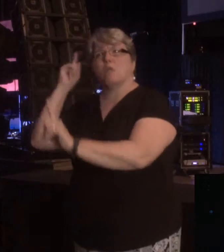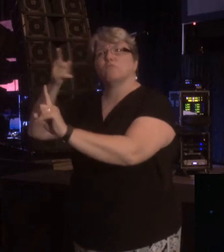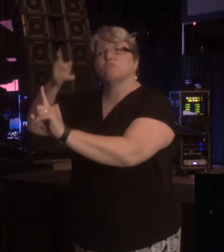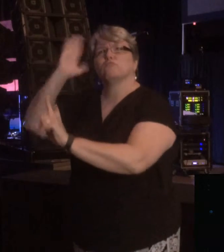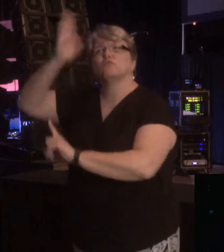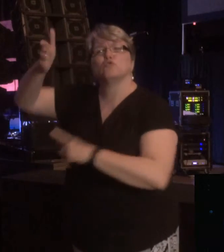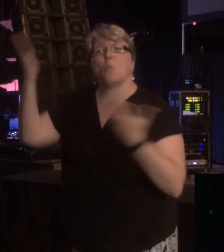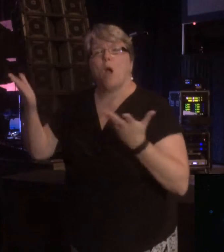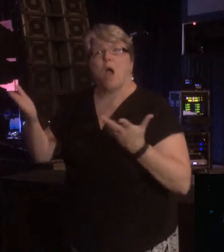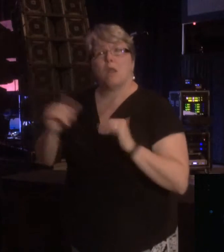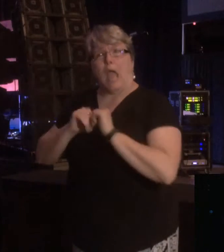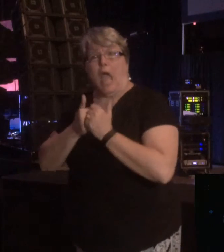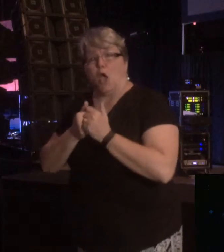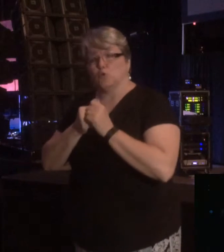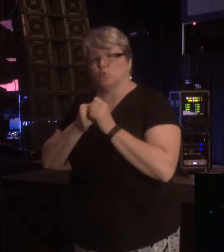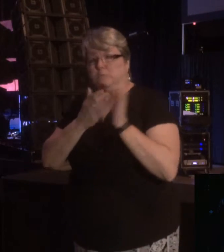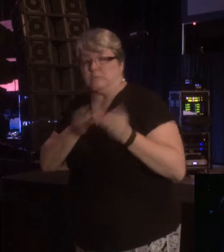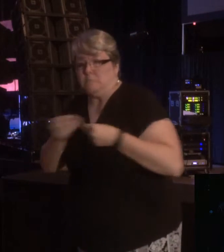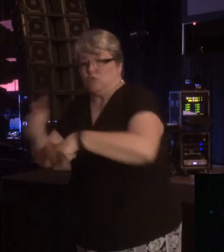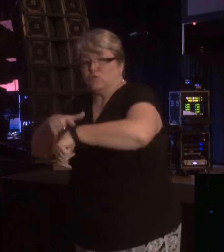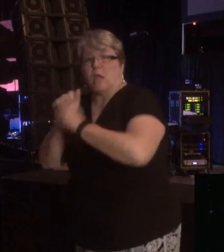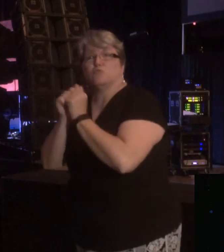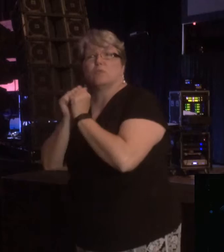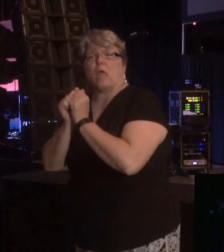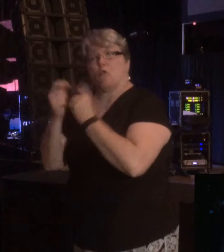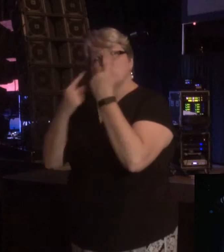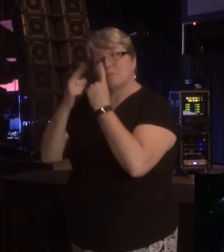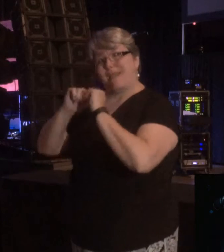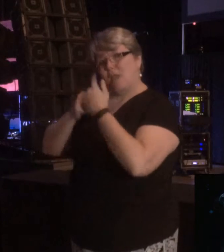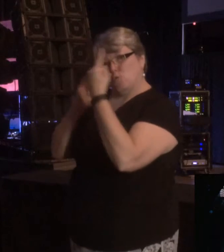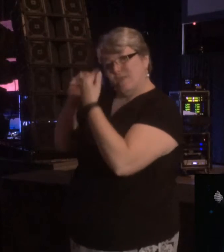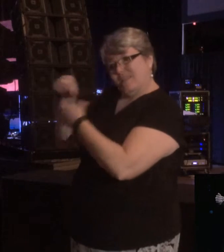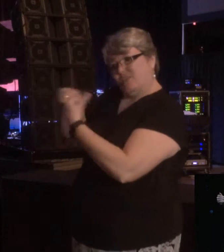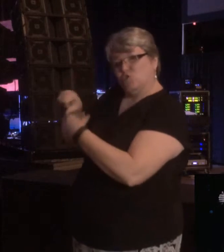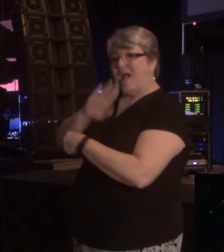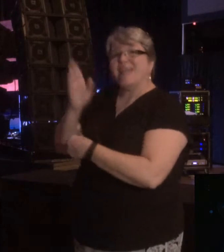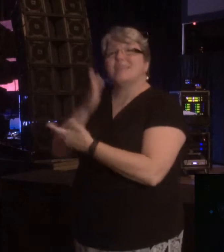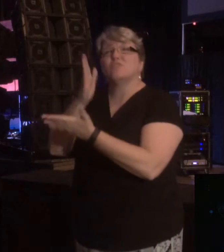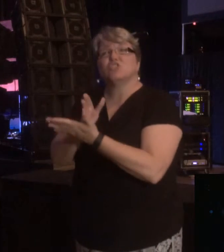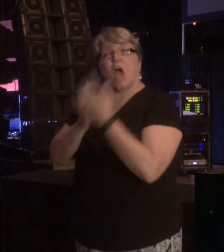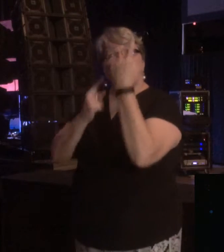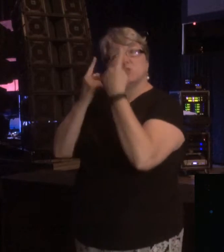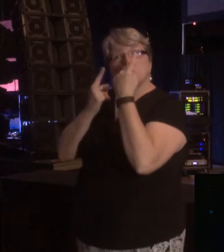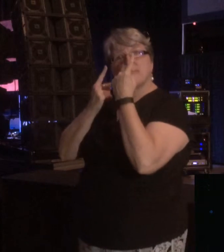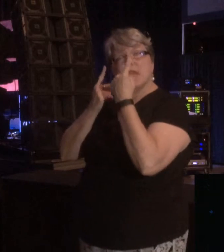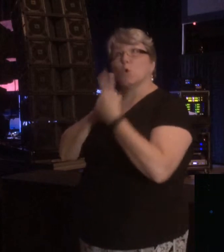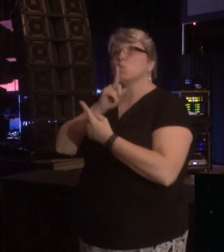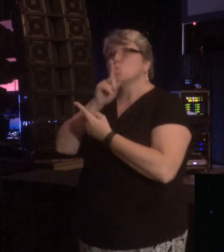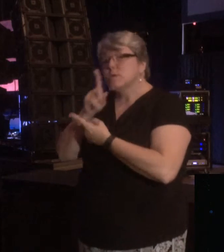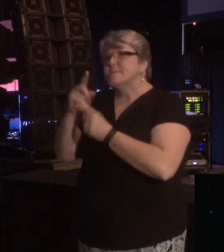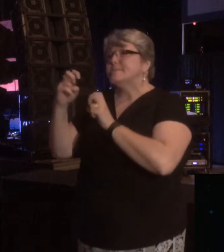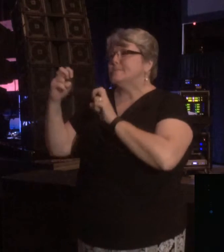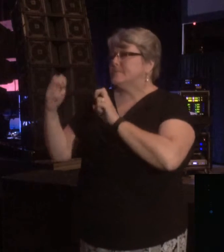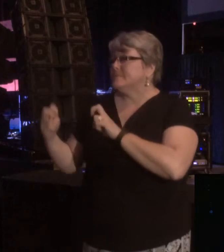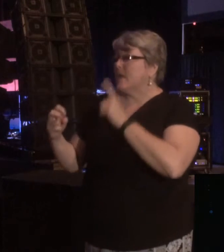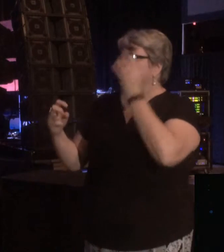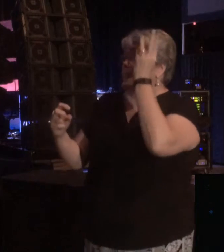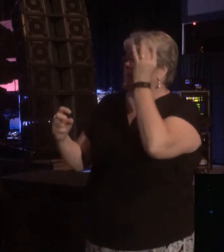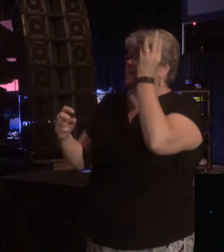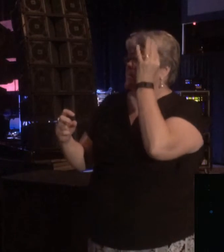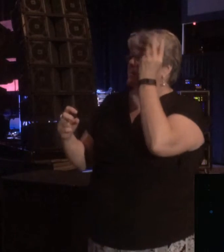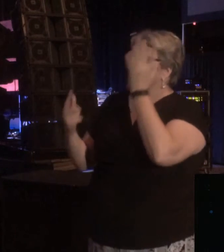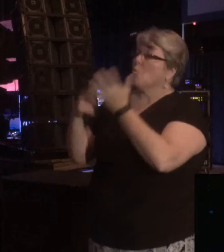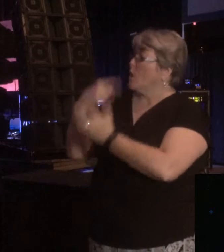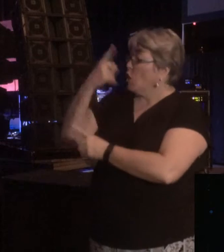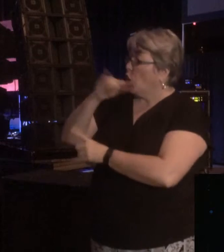we ended up at IHOP all the time, because I would fly in late, or we had people that we needed to know where we